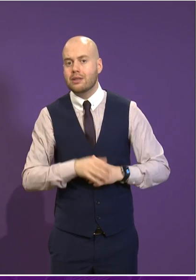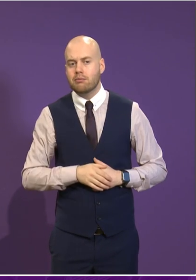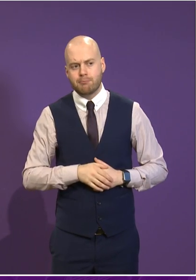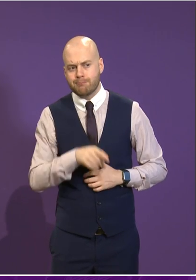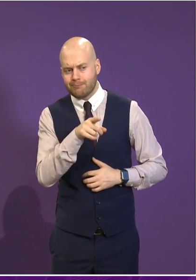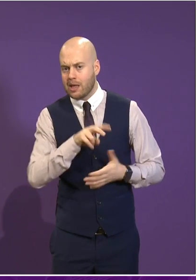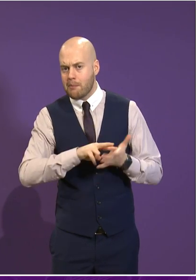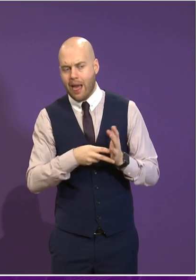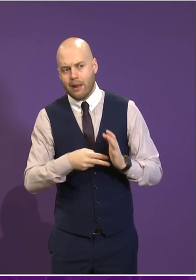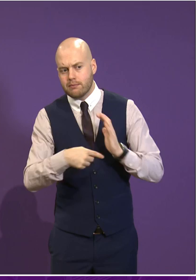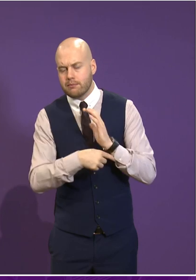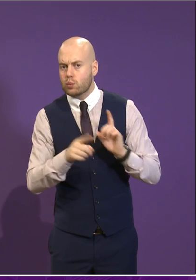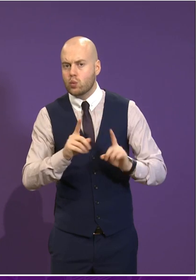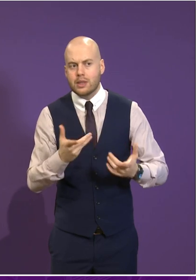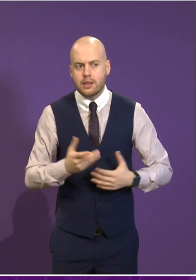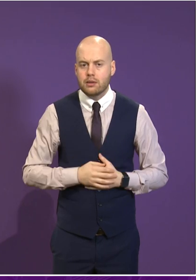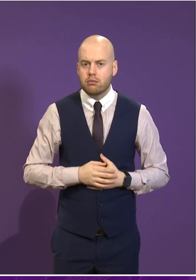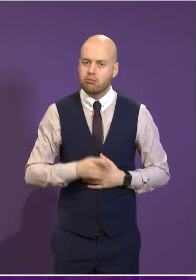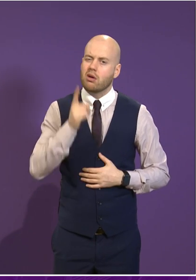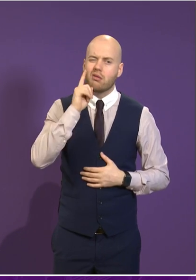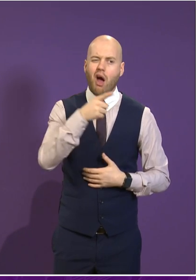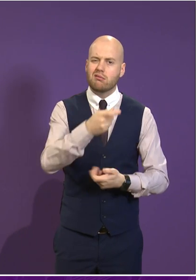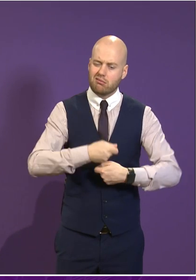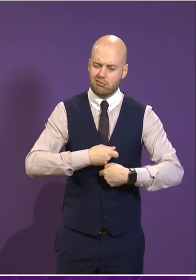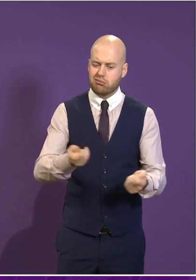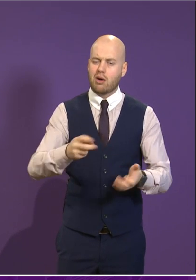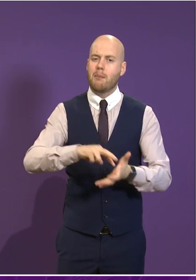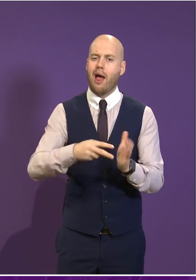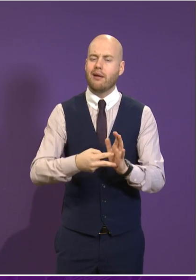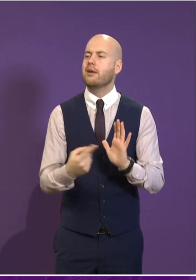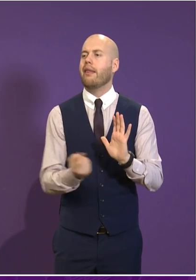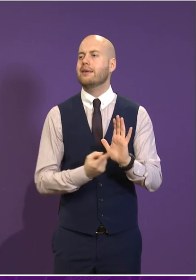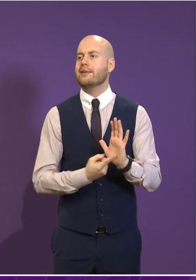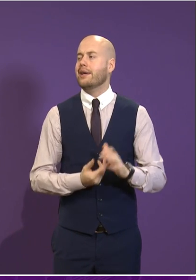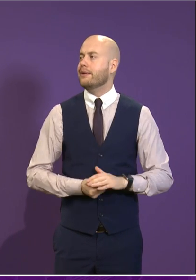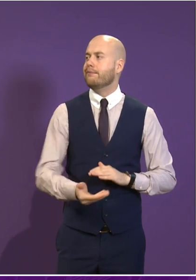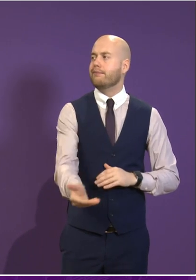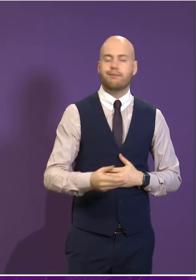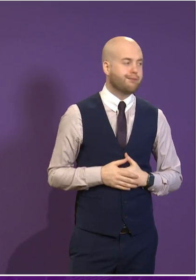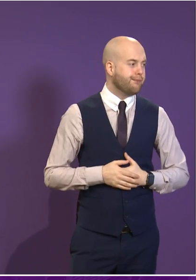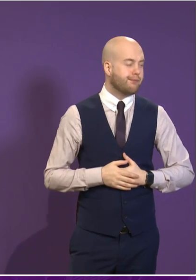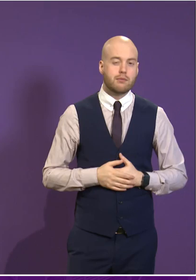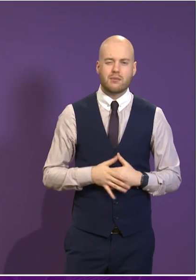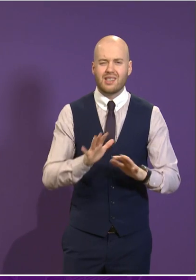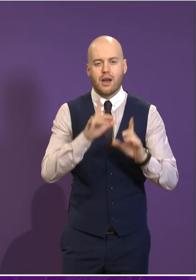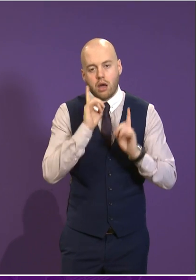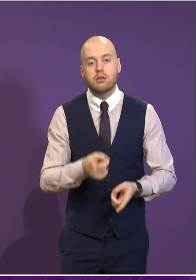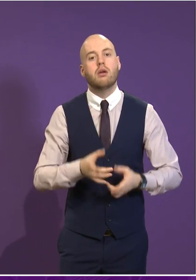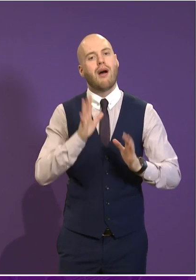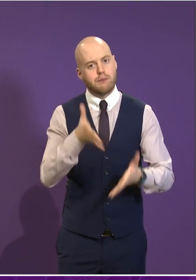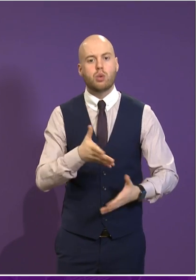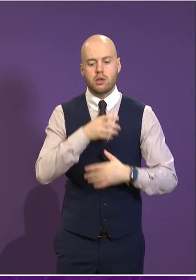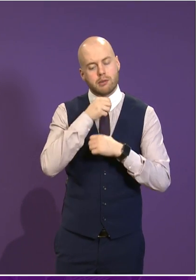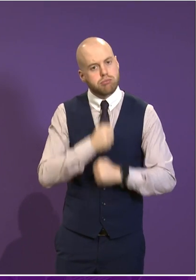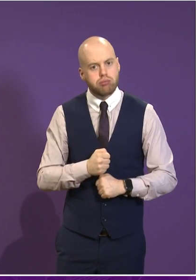then moving on and to say what's next. You know, you have to stick with it, and you have to stick with it for the long haul. You